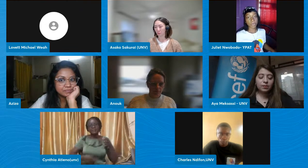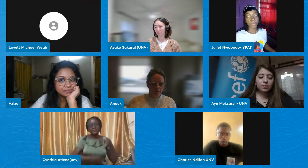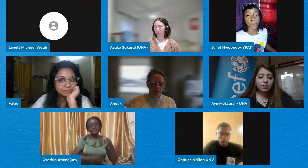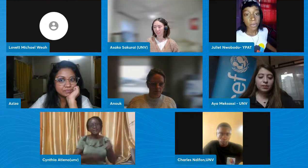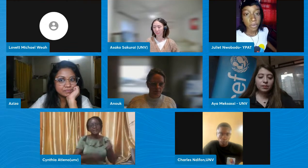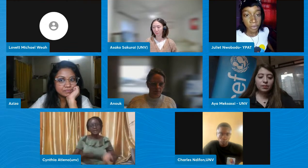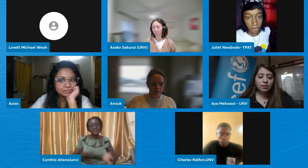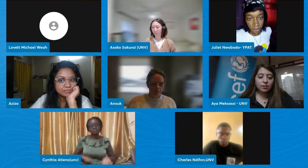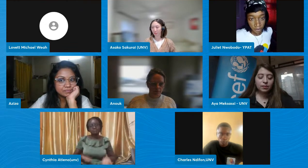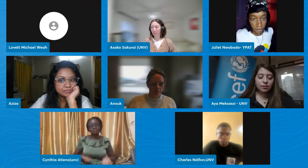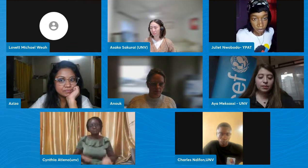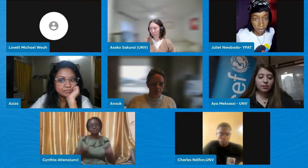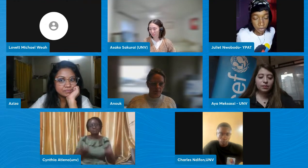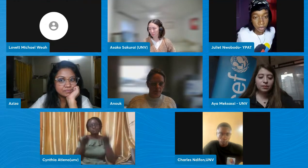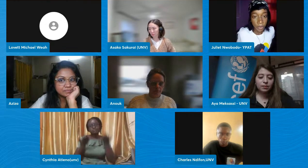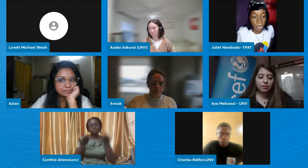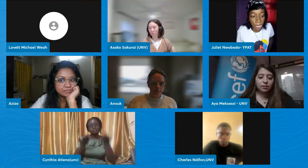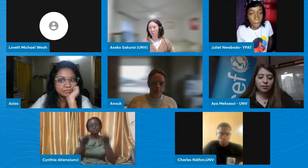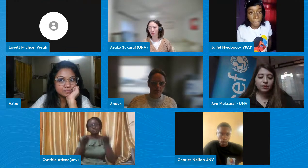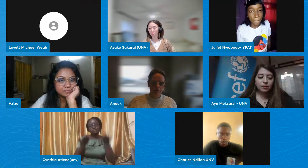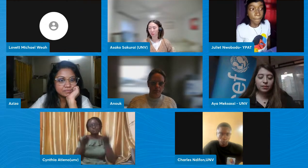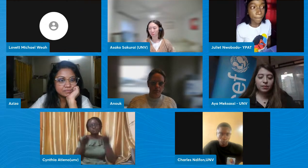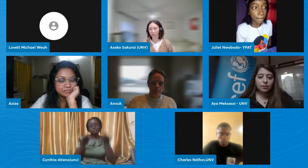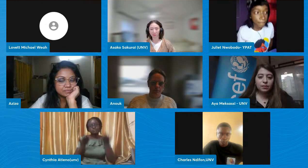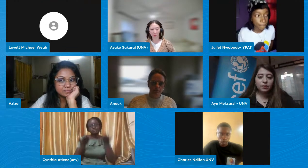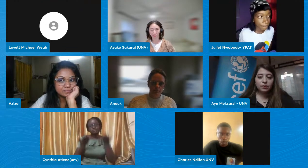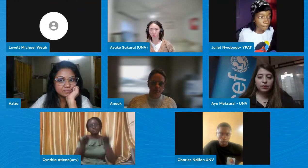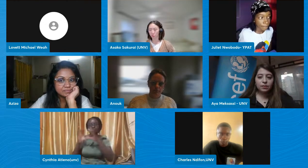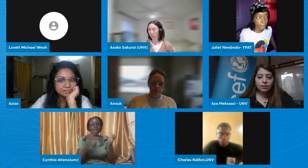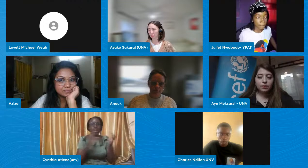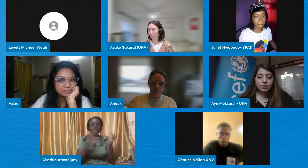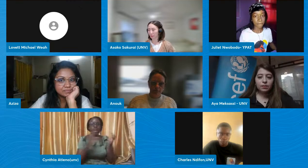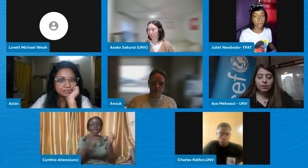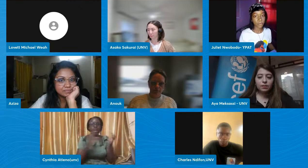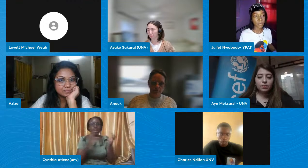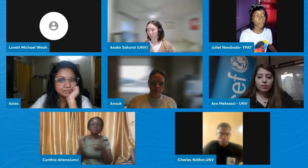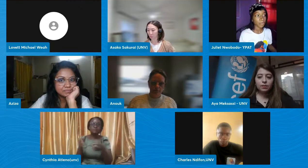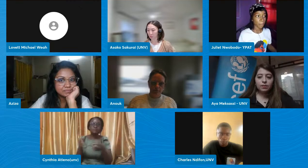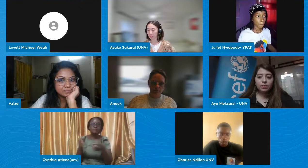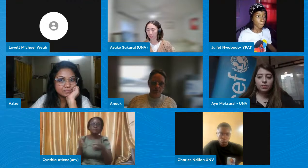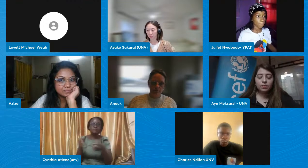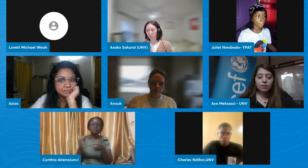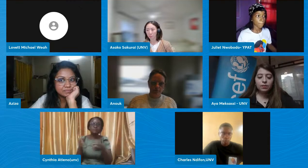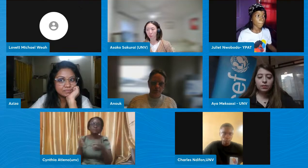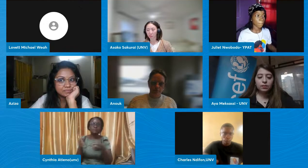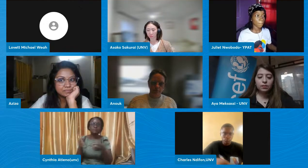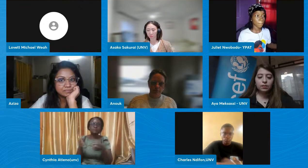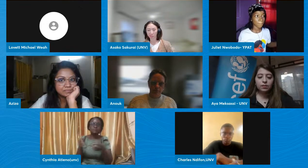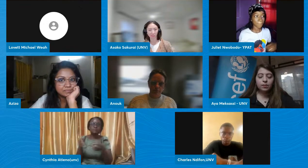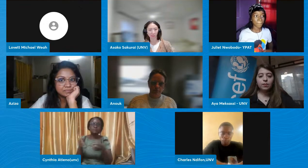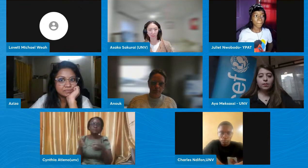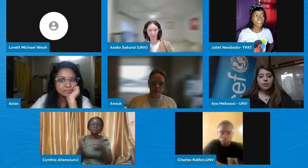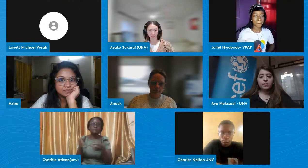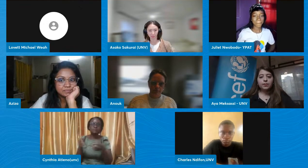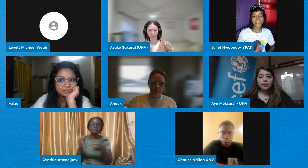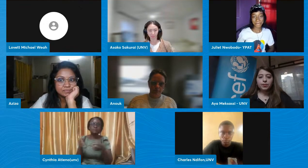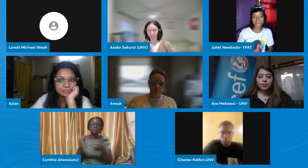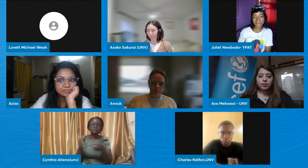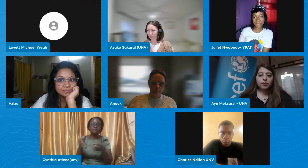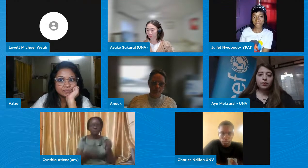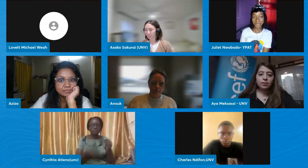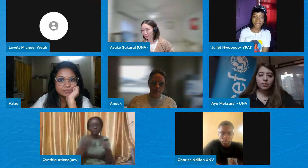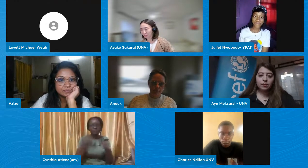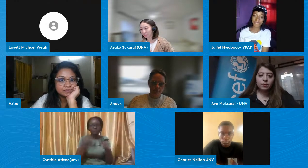in their communities. Many young people work very hard to make their communities more inclusive and